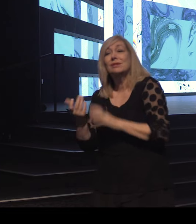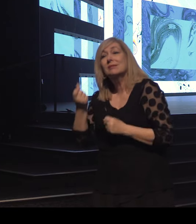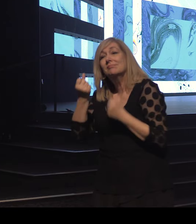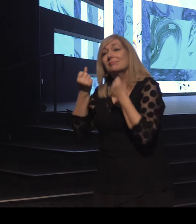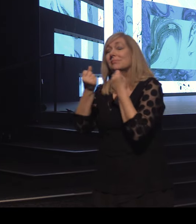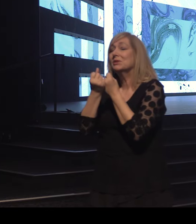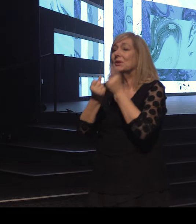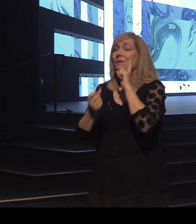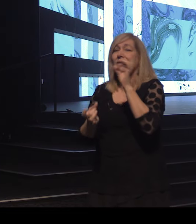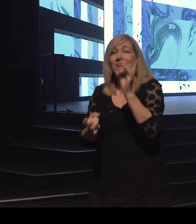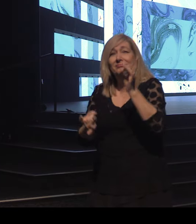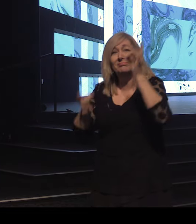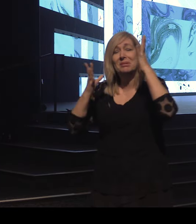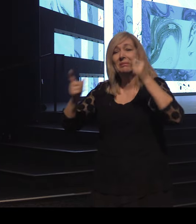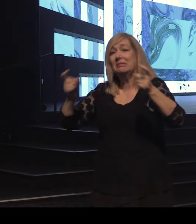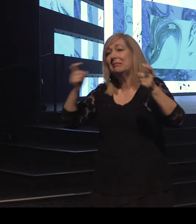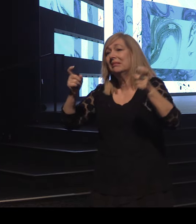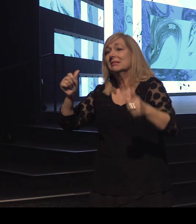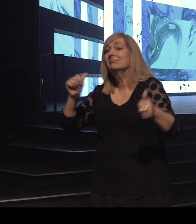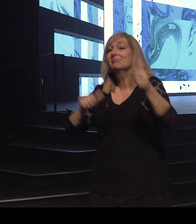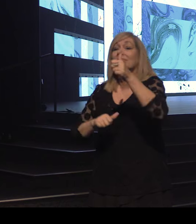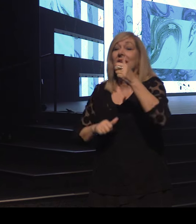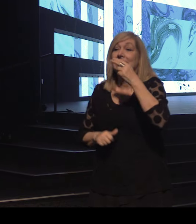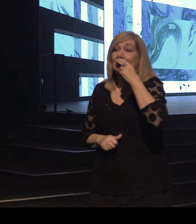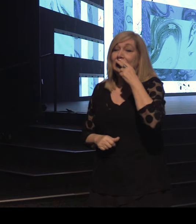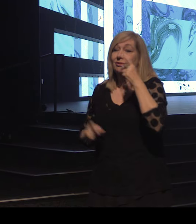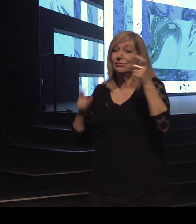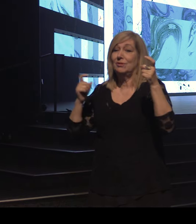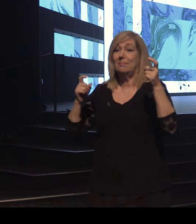a diabolical dictatorship.